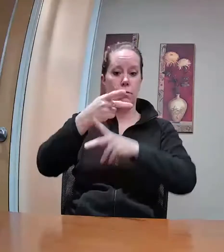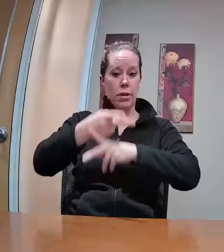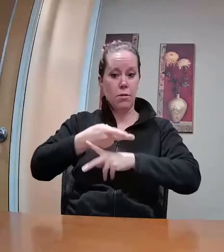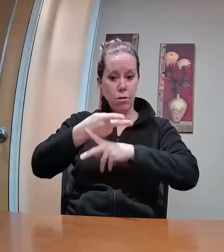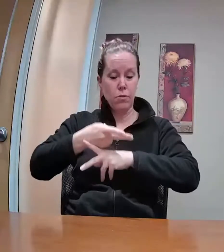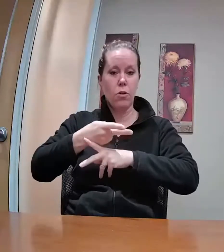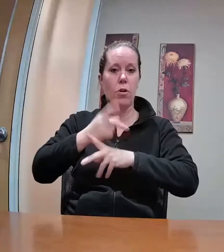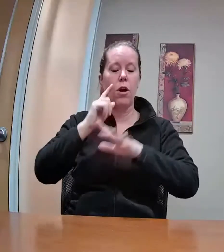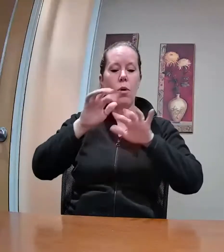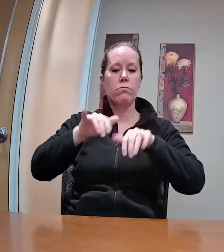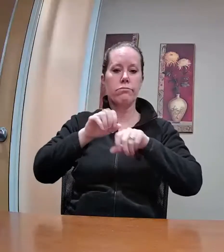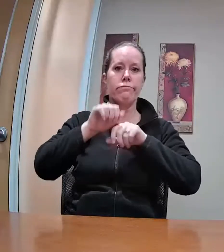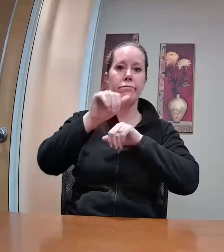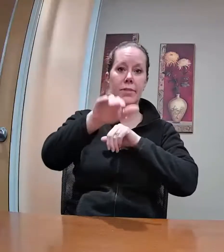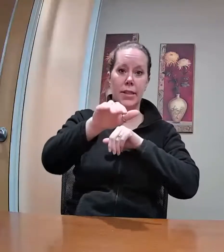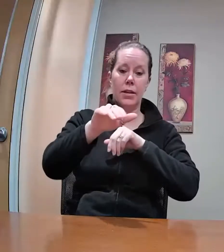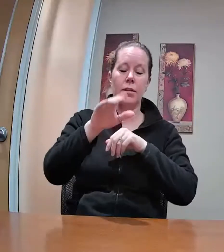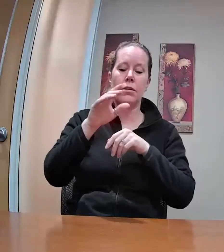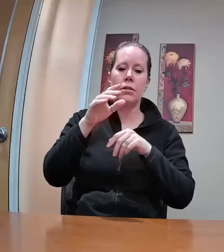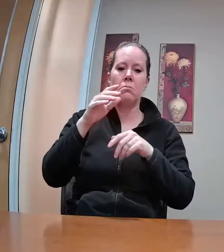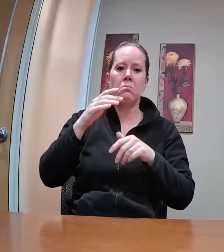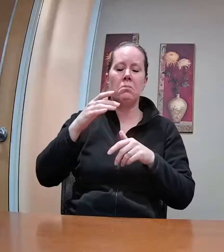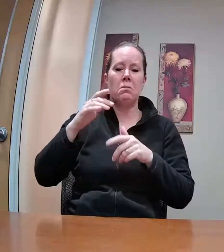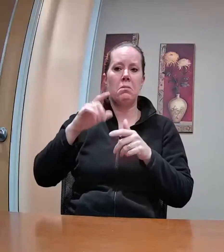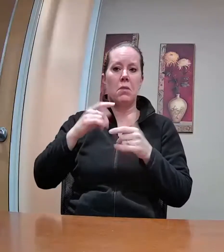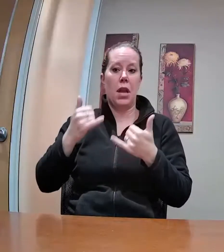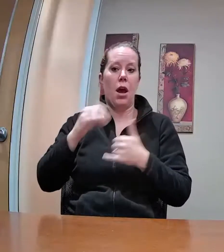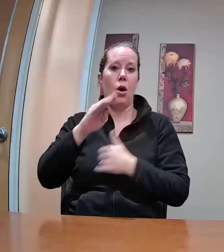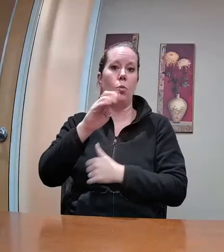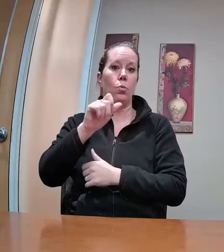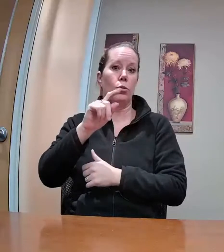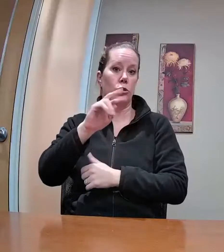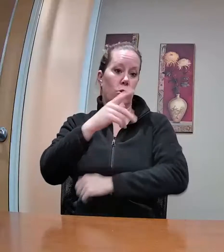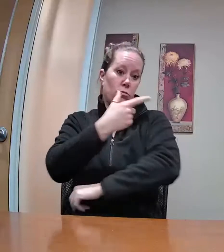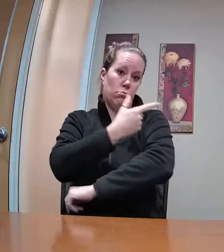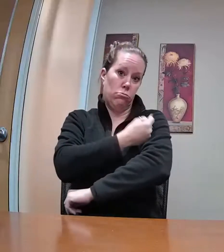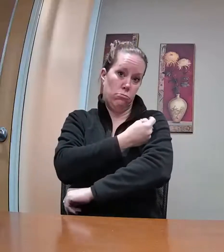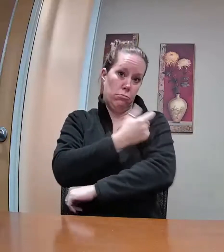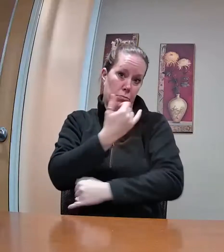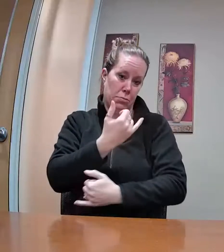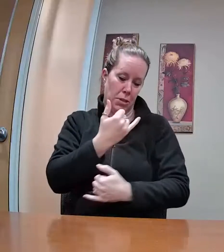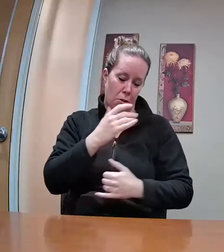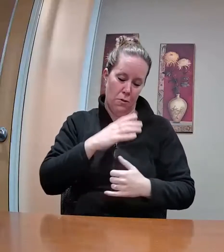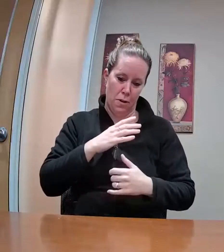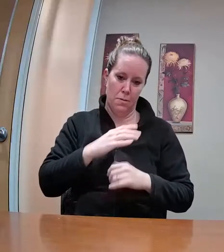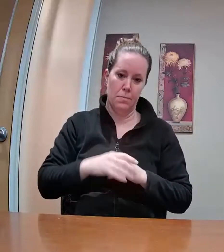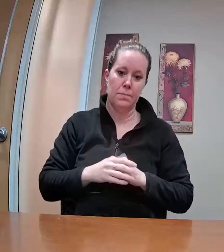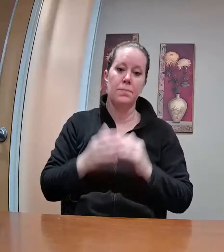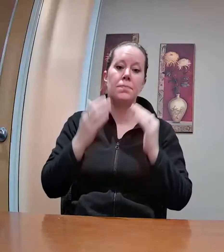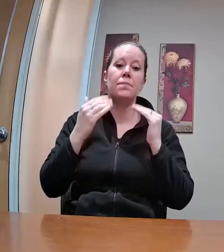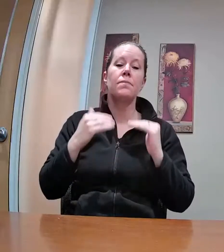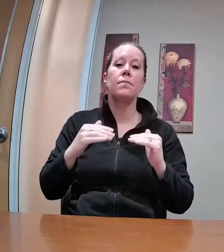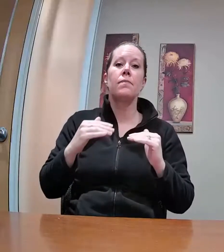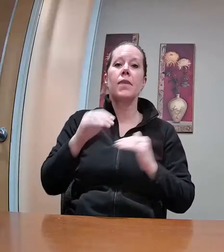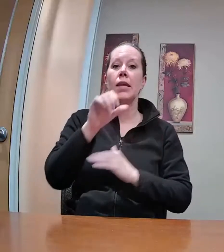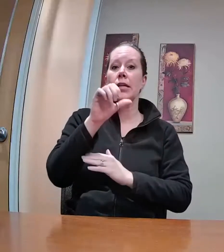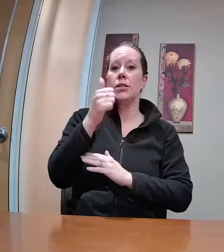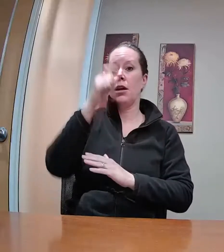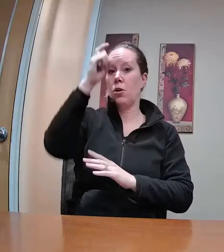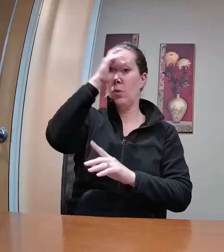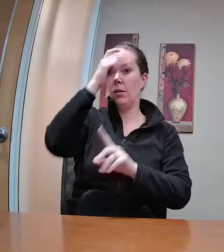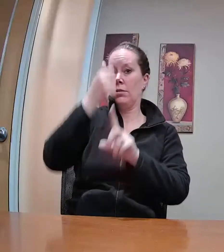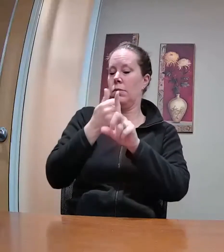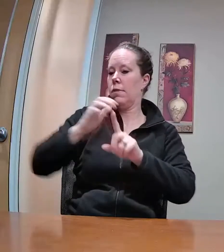people requesting that, and I believe they've gone to get their booster shot. We have 10 residents who have not had their